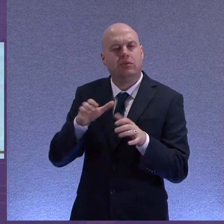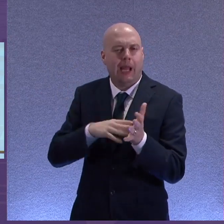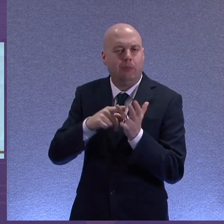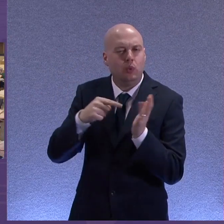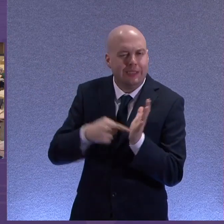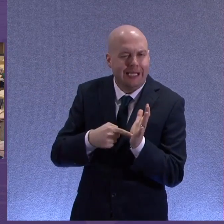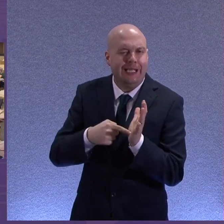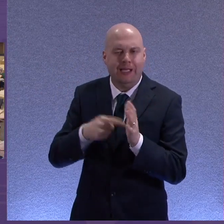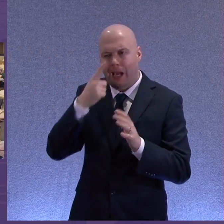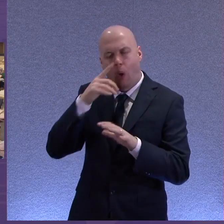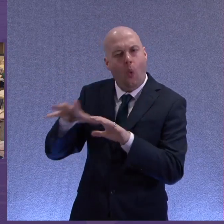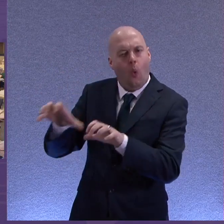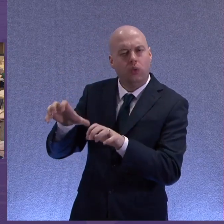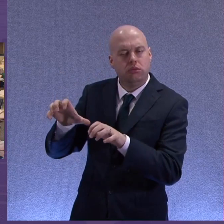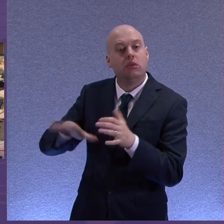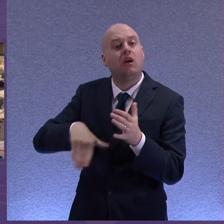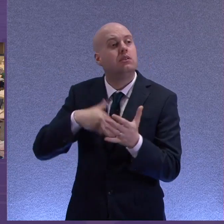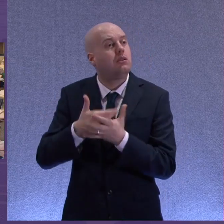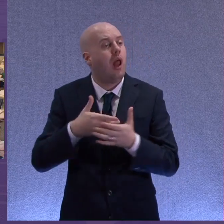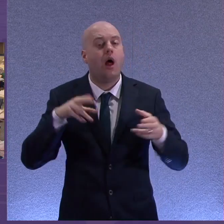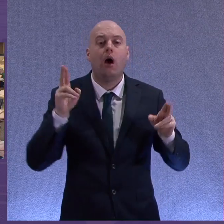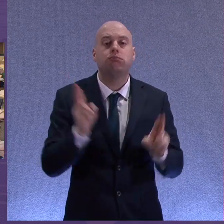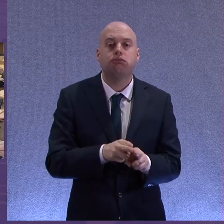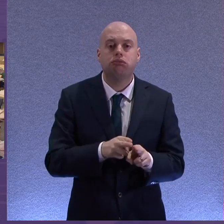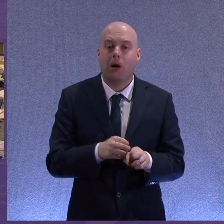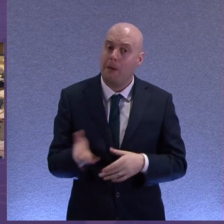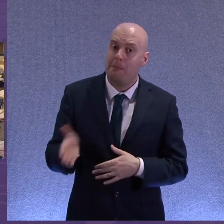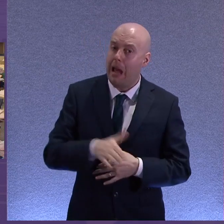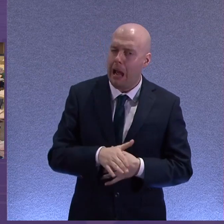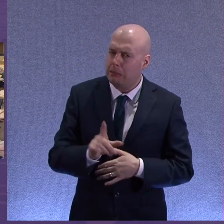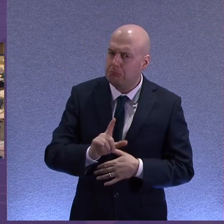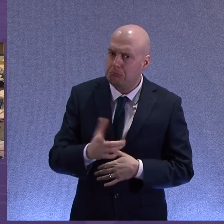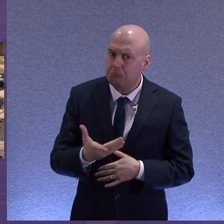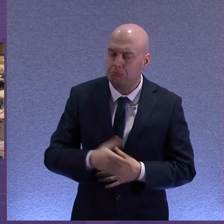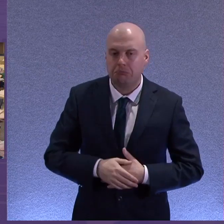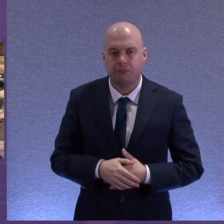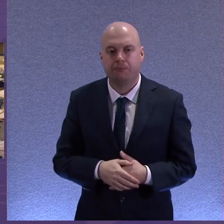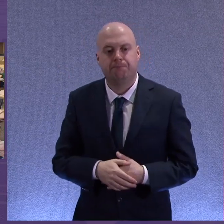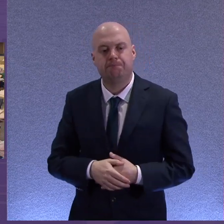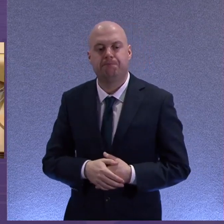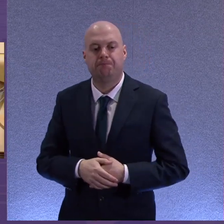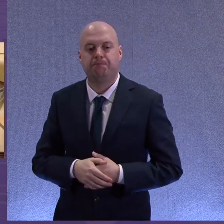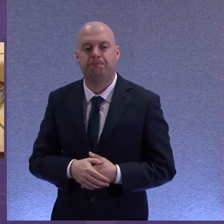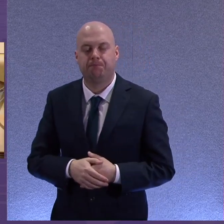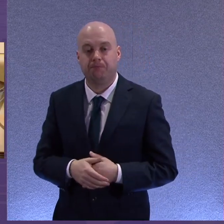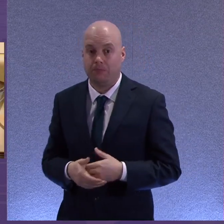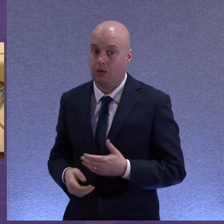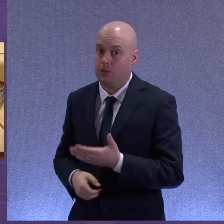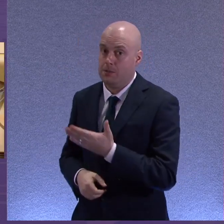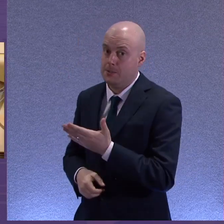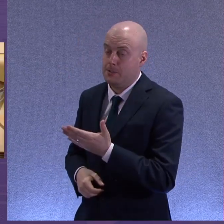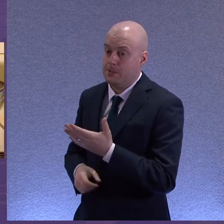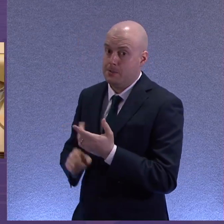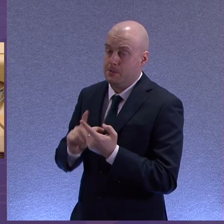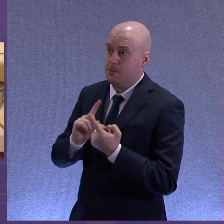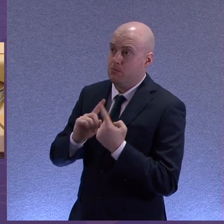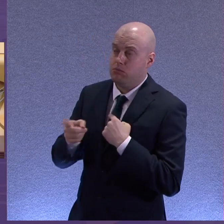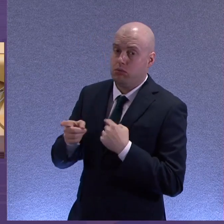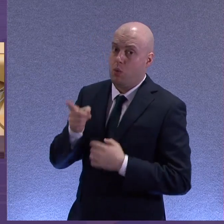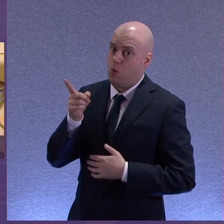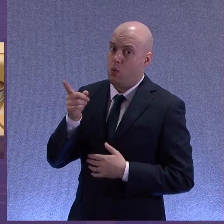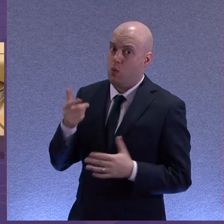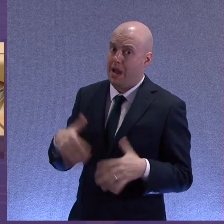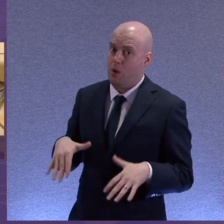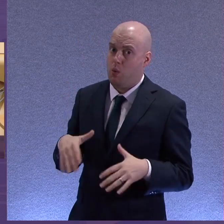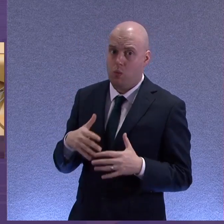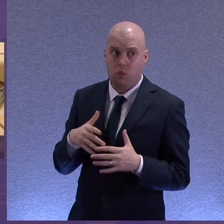workers? Michael Matheson. Presiding Officer, Bruce Crawford's raised a very important issue, and that is the growing